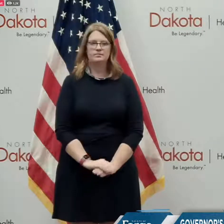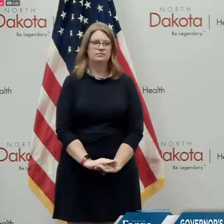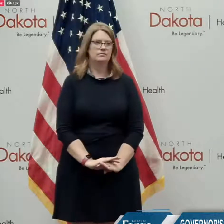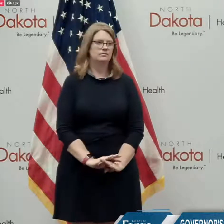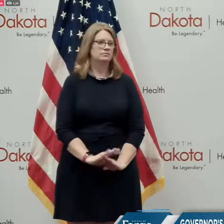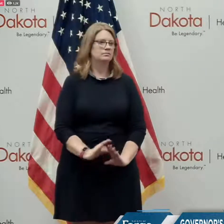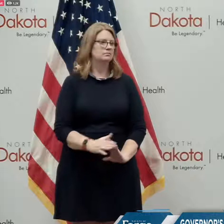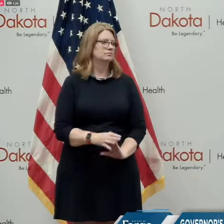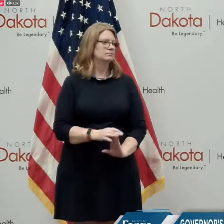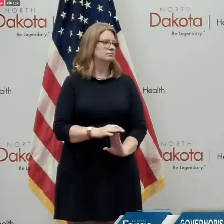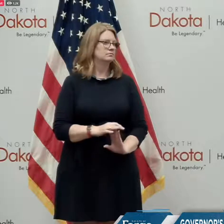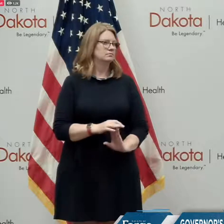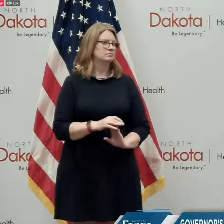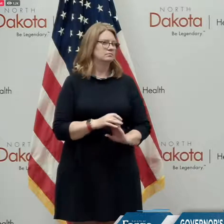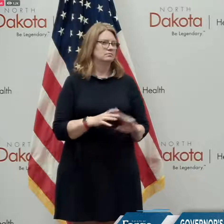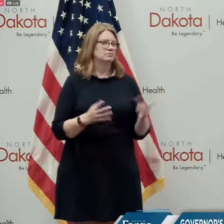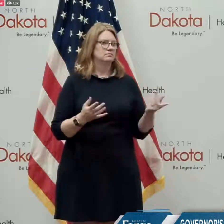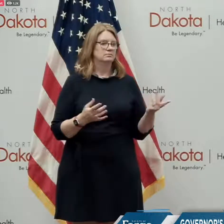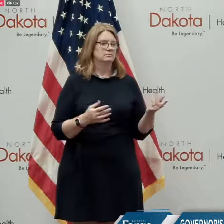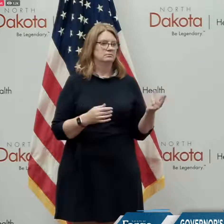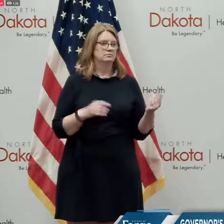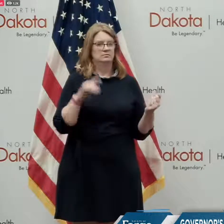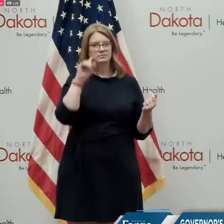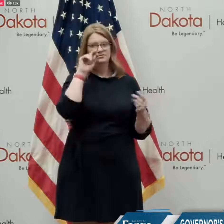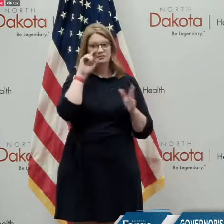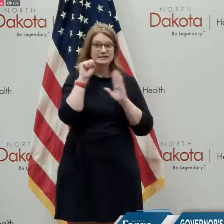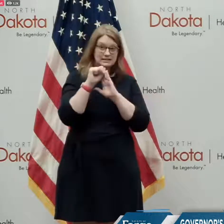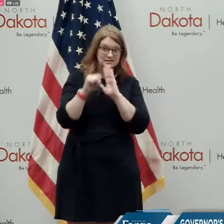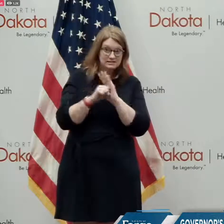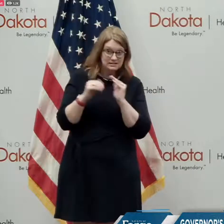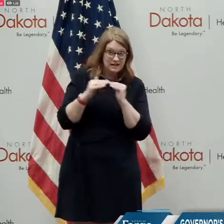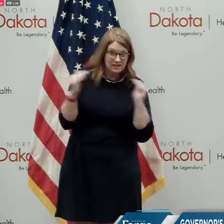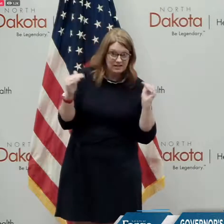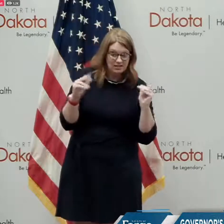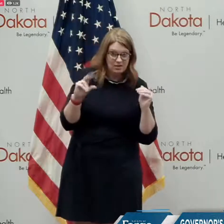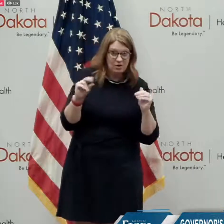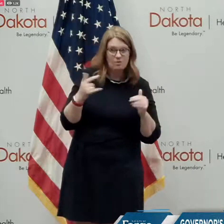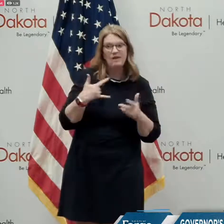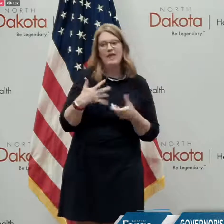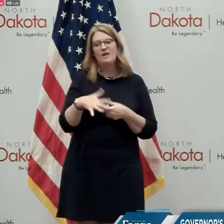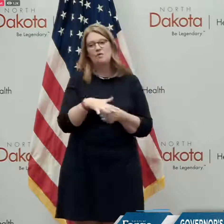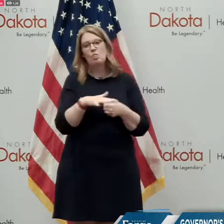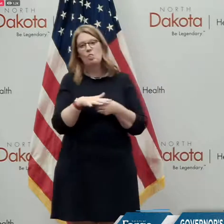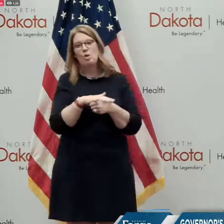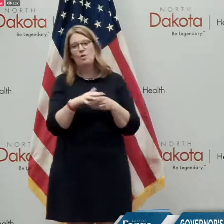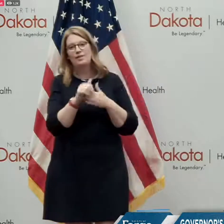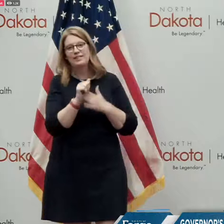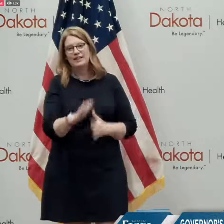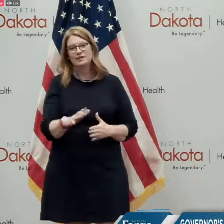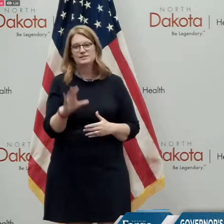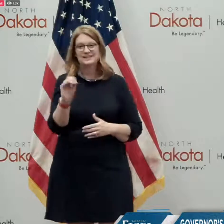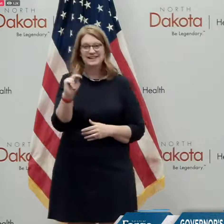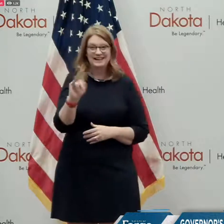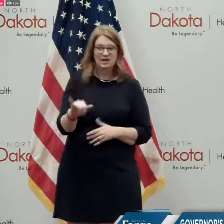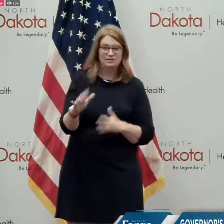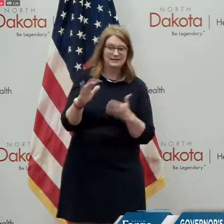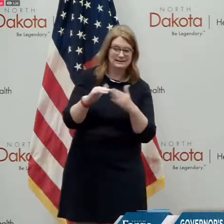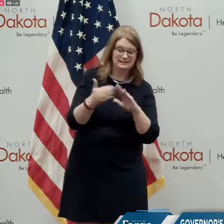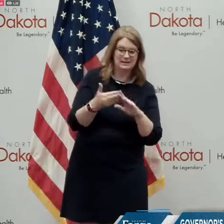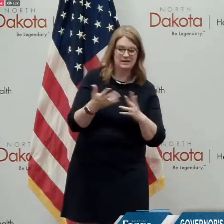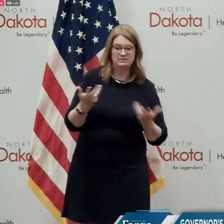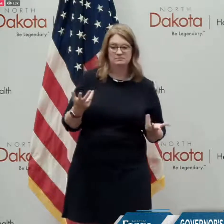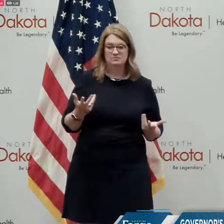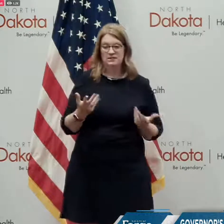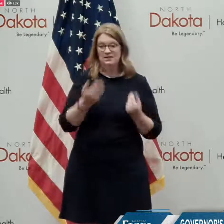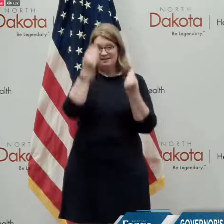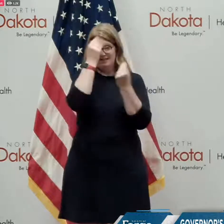But again, this doesn't all have to come from the state level. We've got local leaders at the county and the city level that, if all the